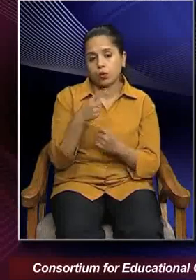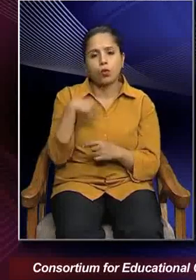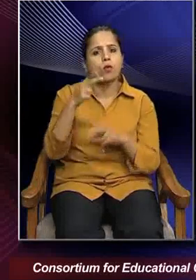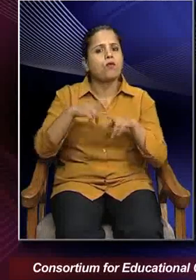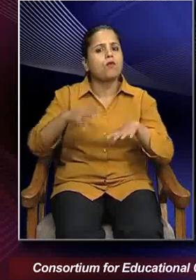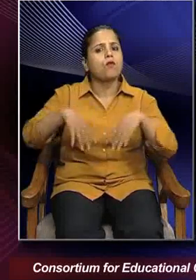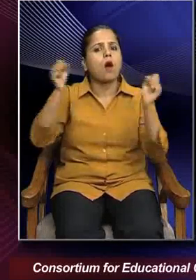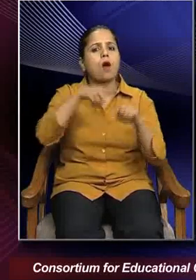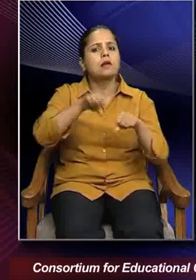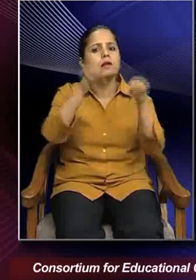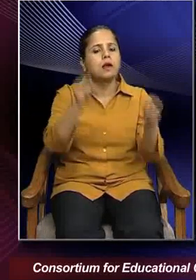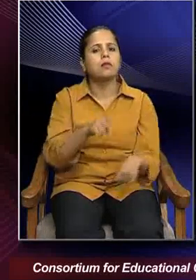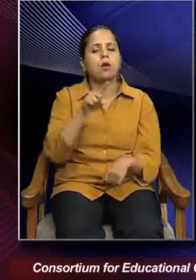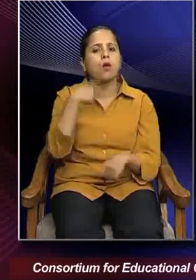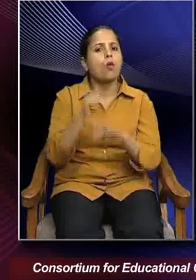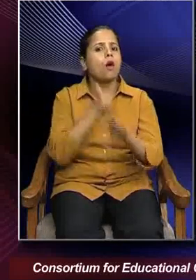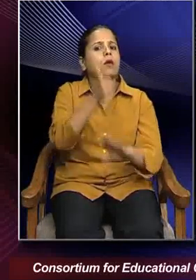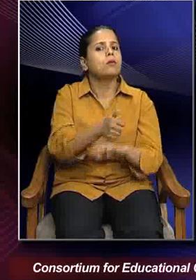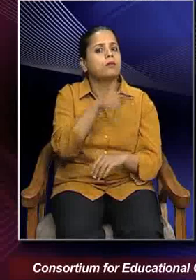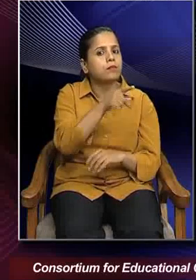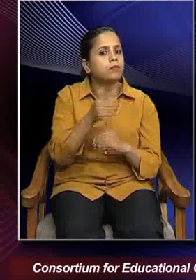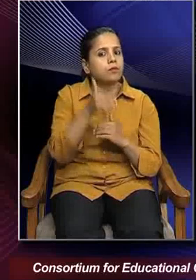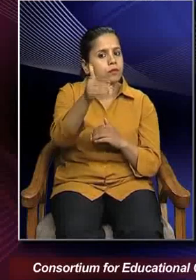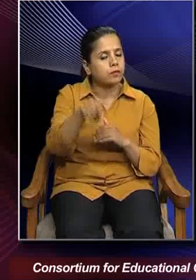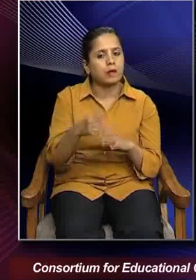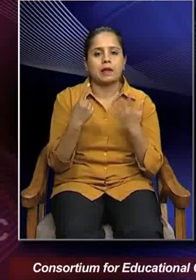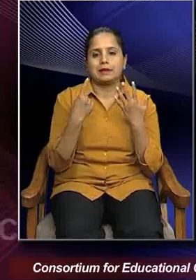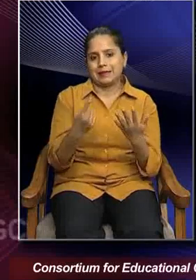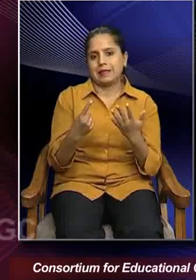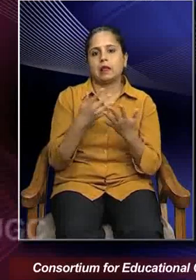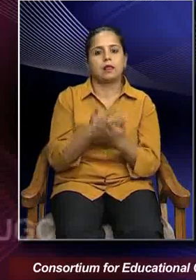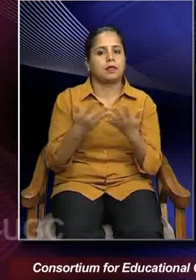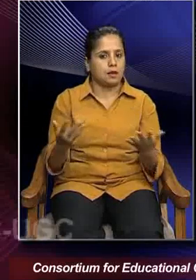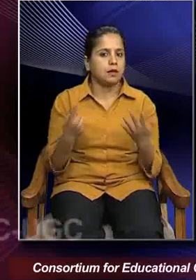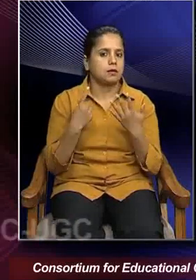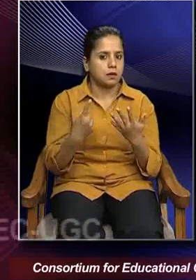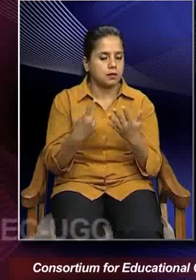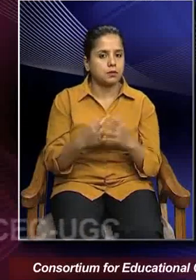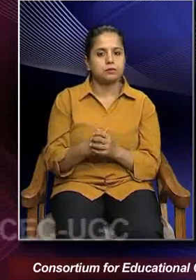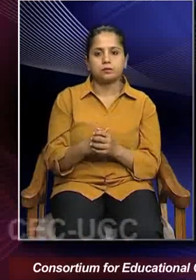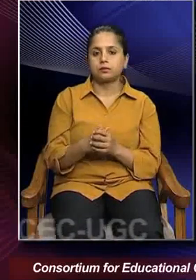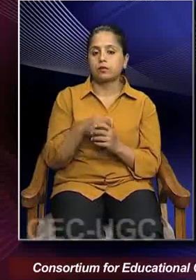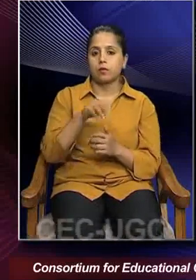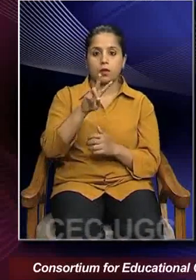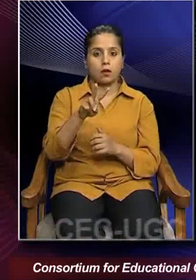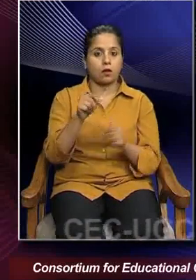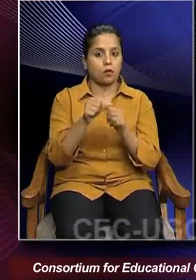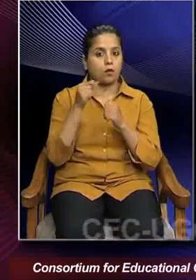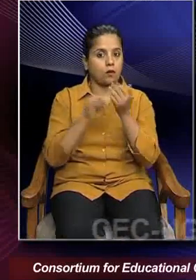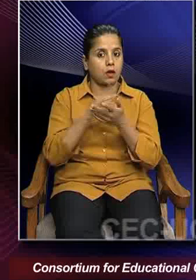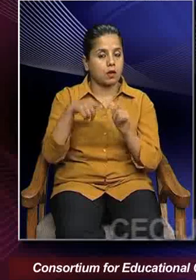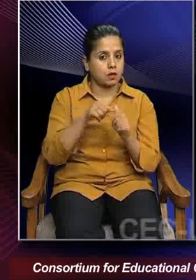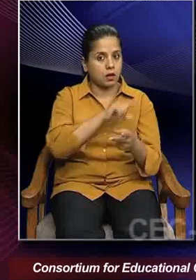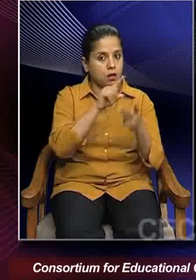the system has brought forth, then there are 6 padarths. So Vaiśeṣika